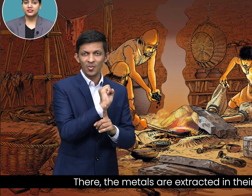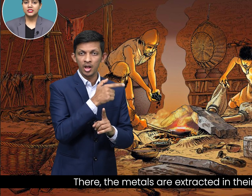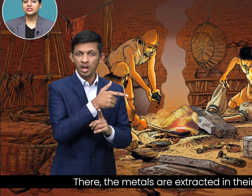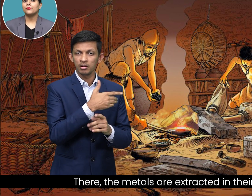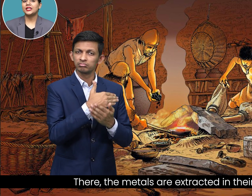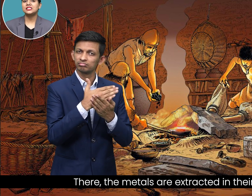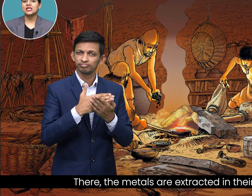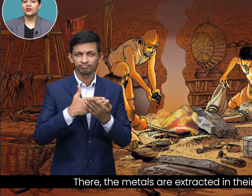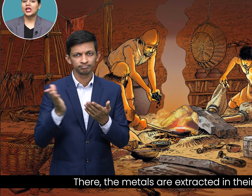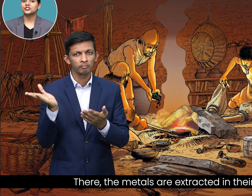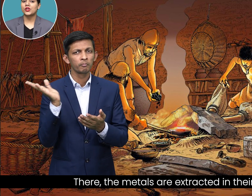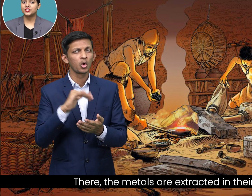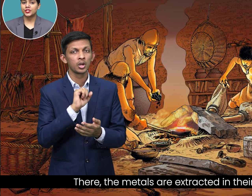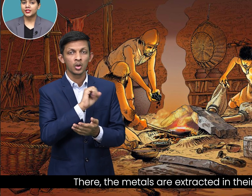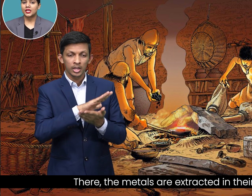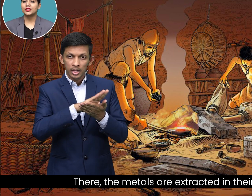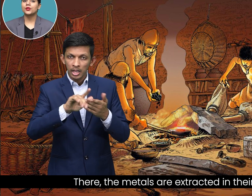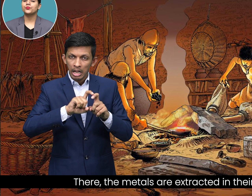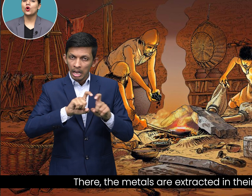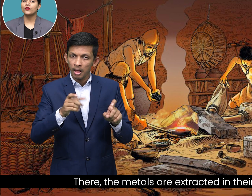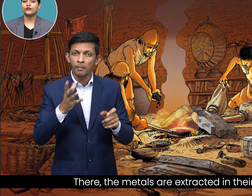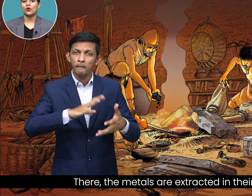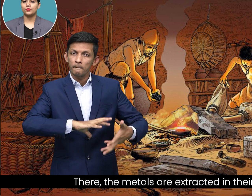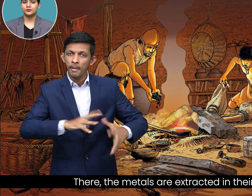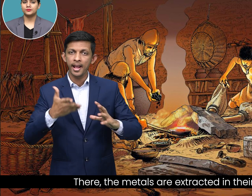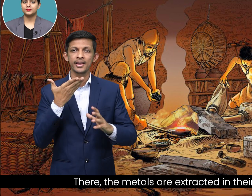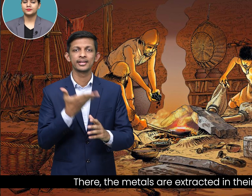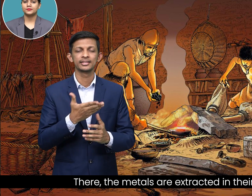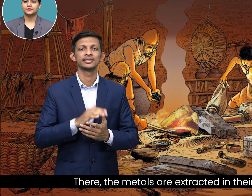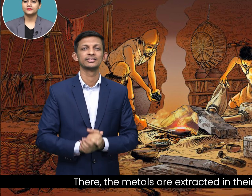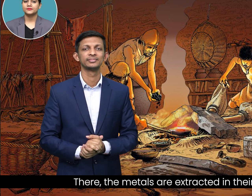There, the metals are extracted in their pure form.